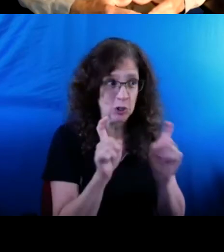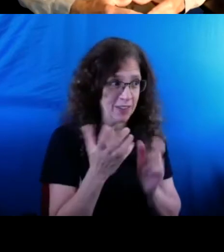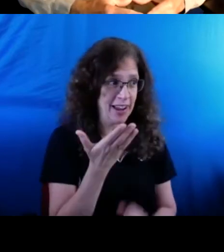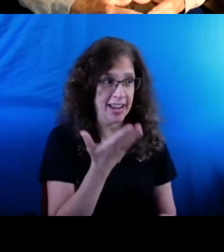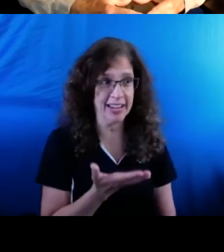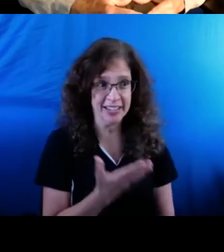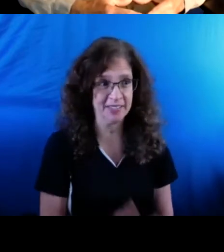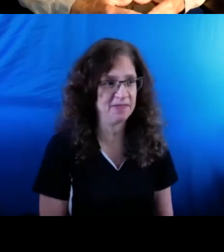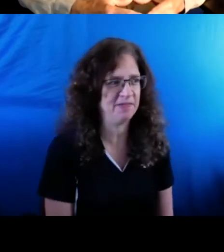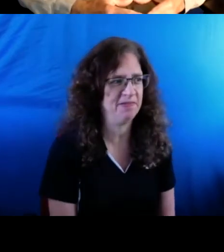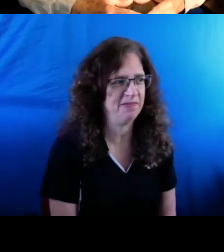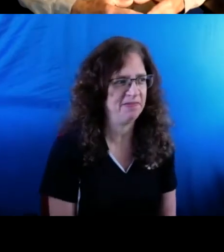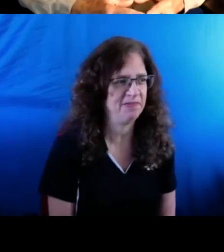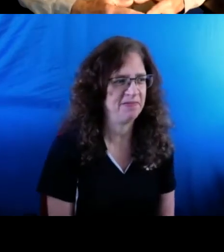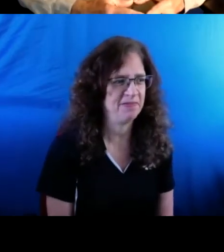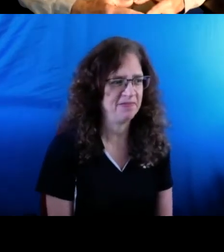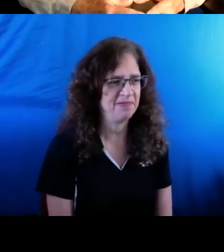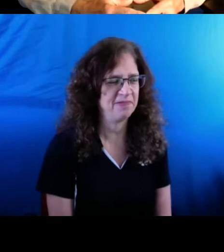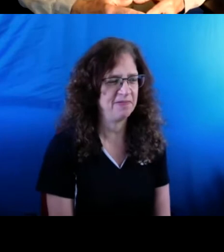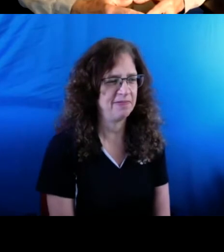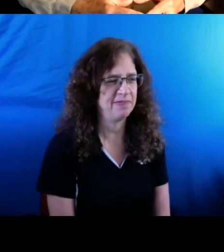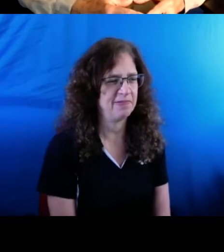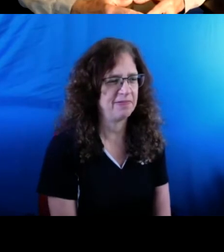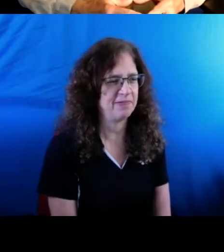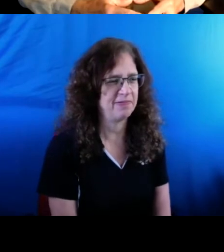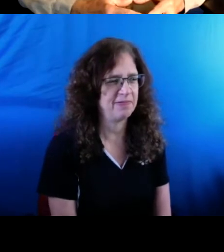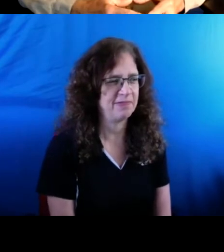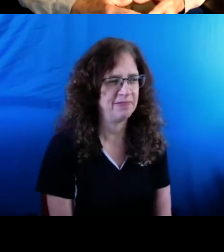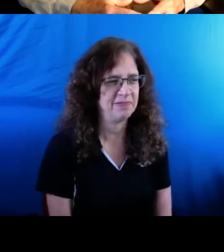Some of the questions we asked the teachers.